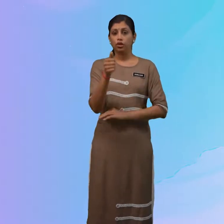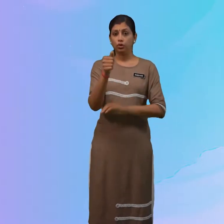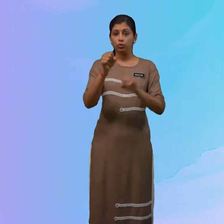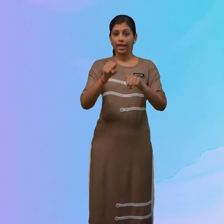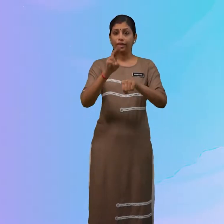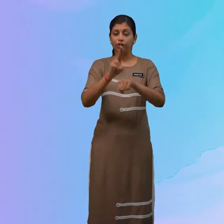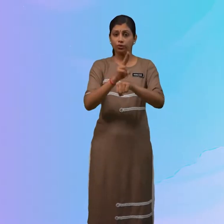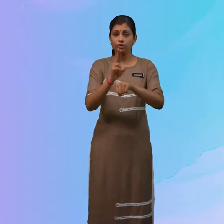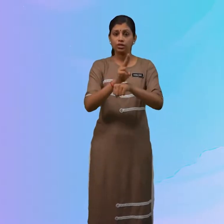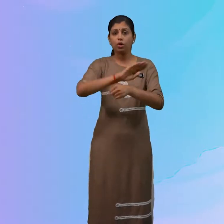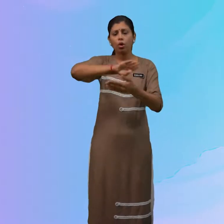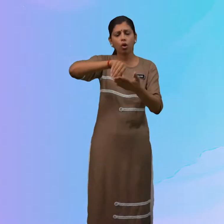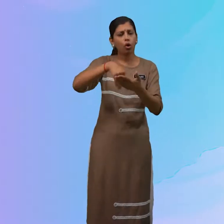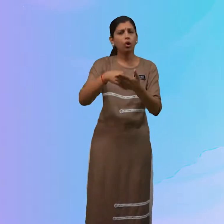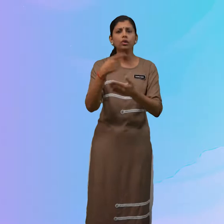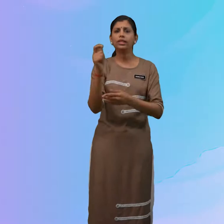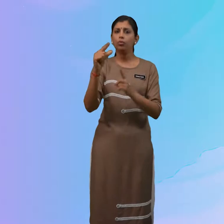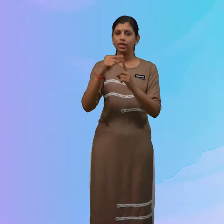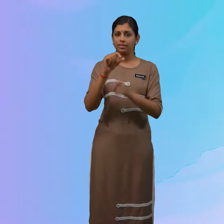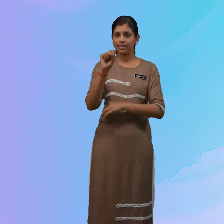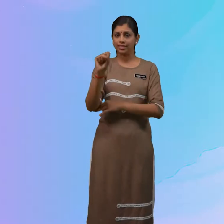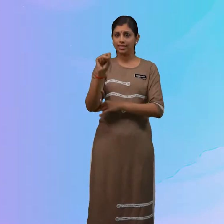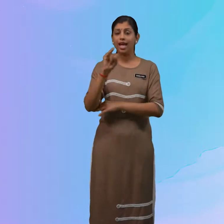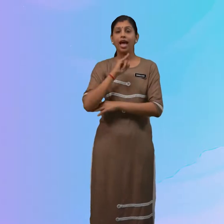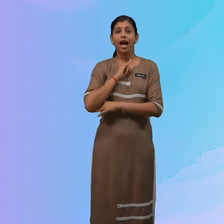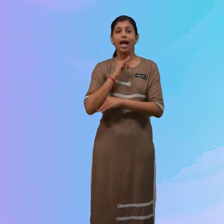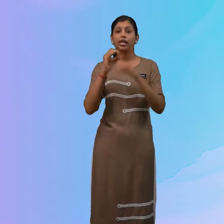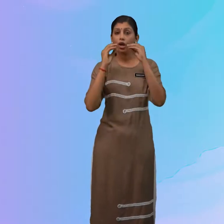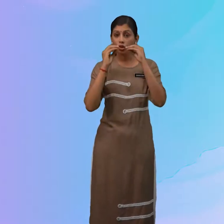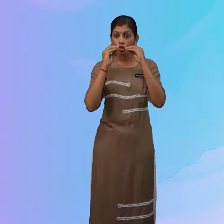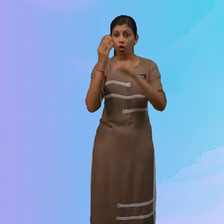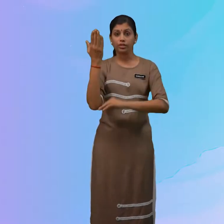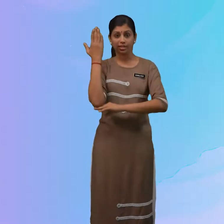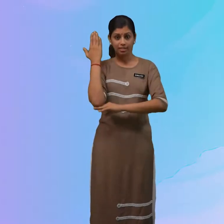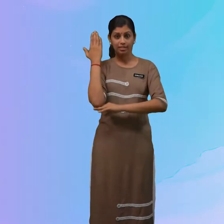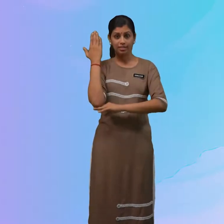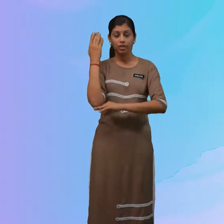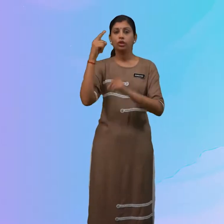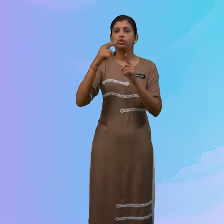You can use all the words I taught to